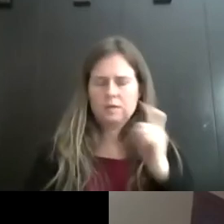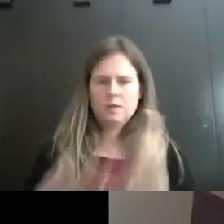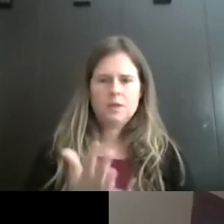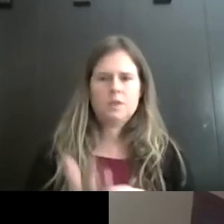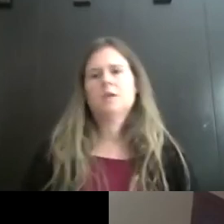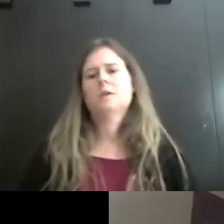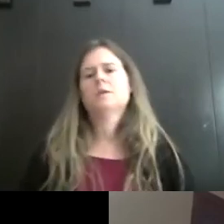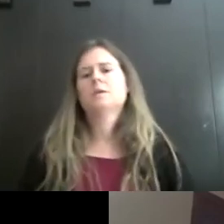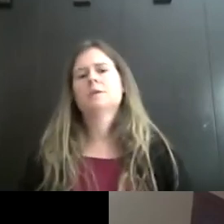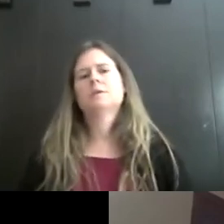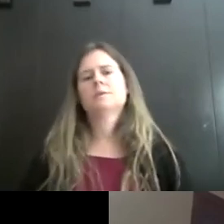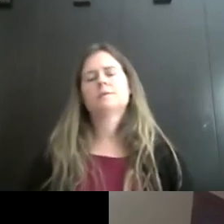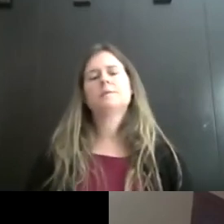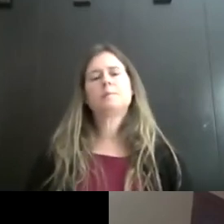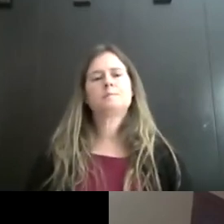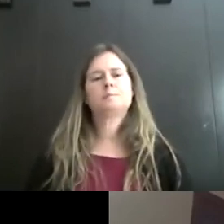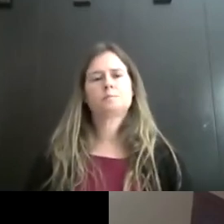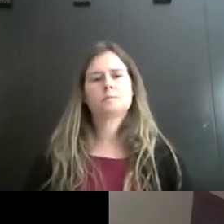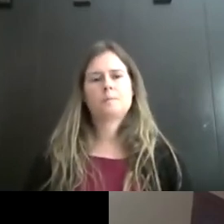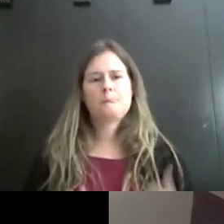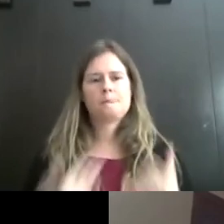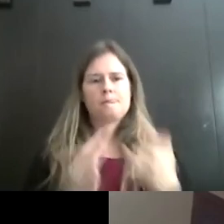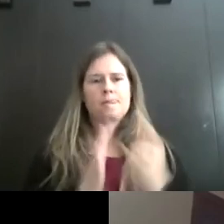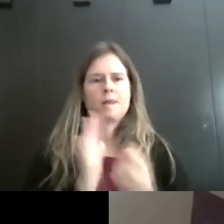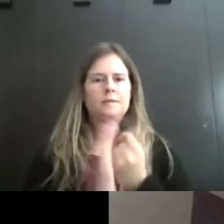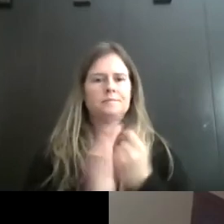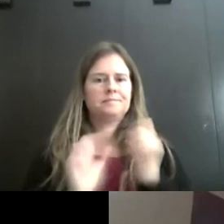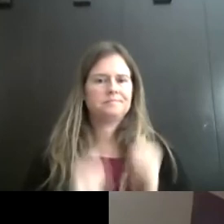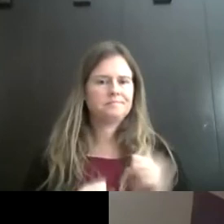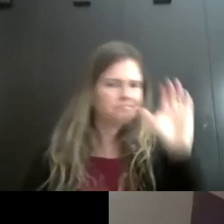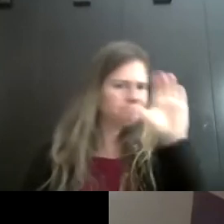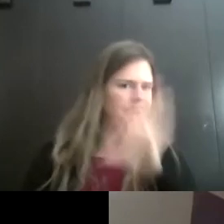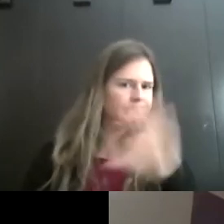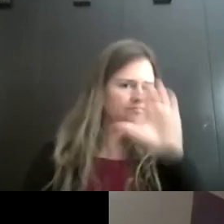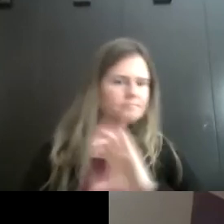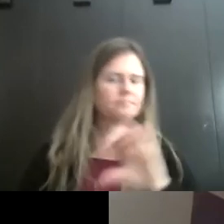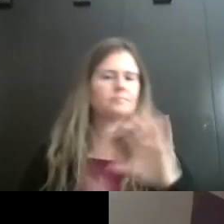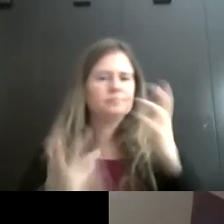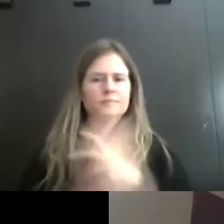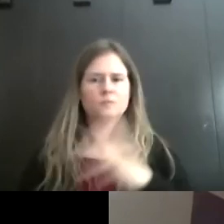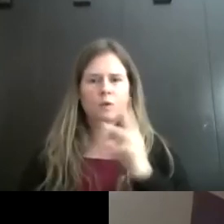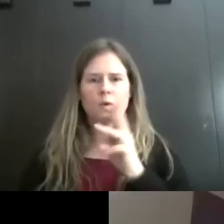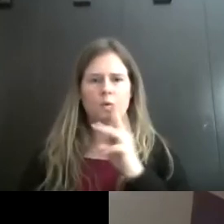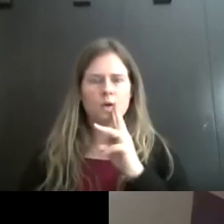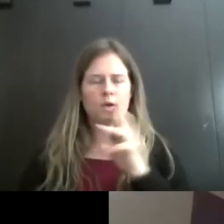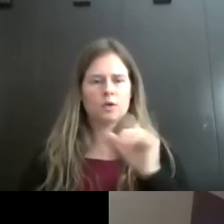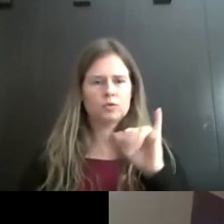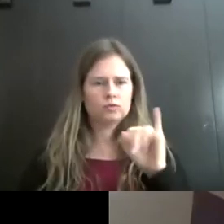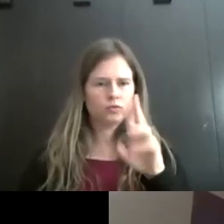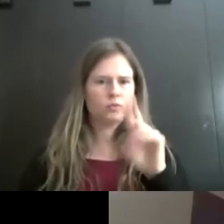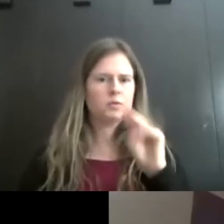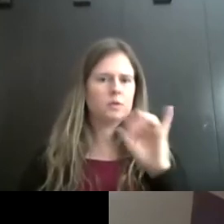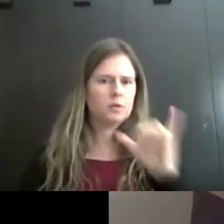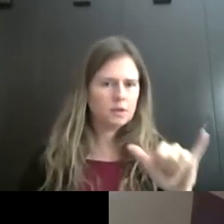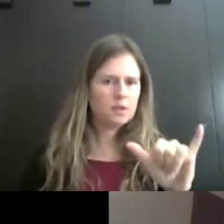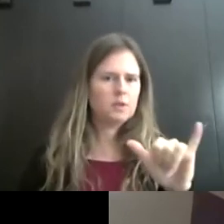the great thing about the times we're in, you can Google anything. You can Google Dark Water Journey and Eva Pagelin, and that video is gonna